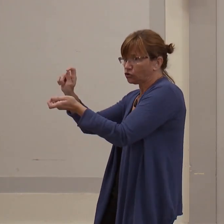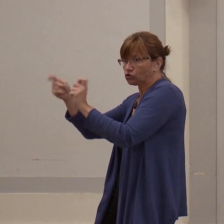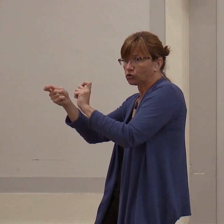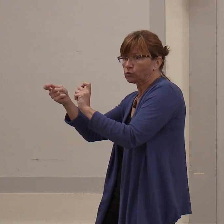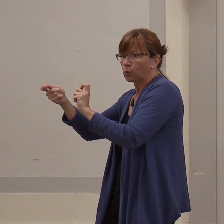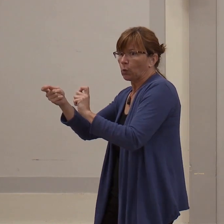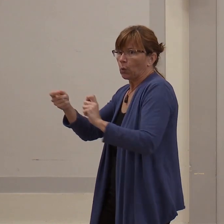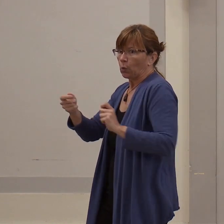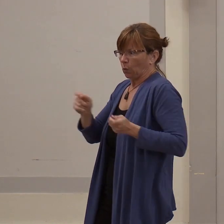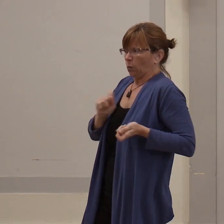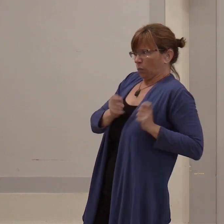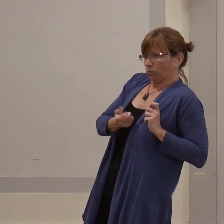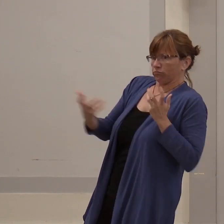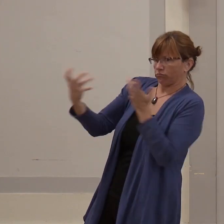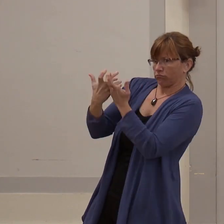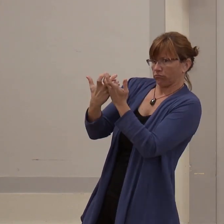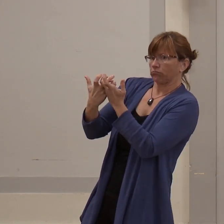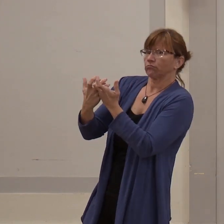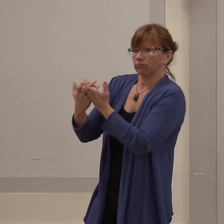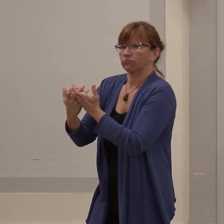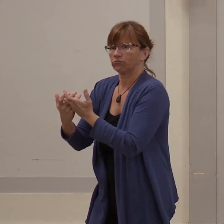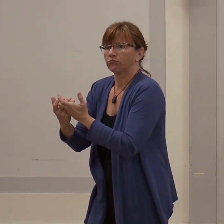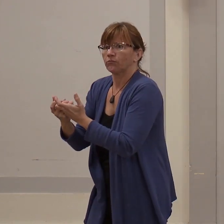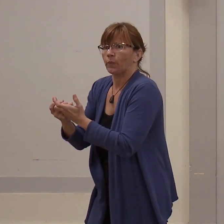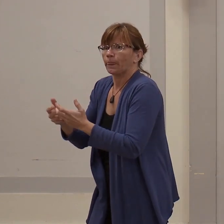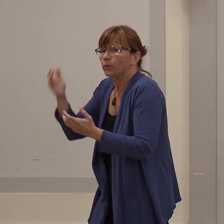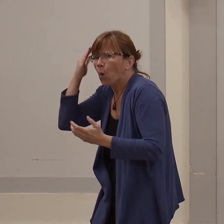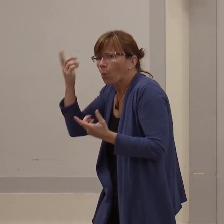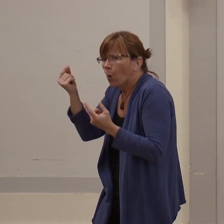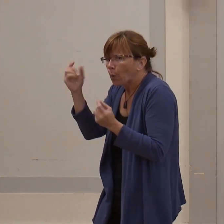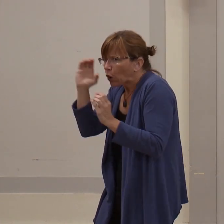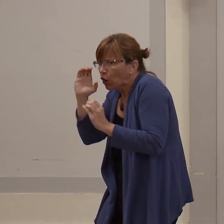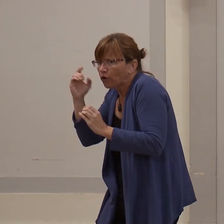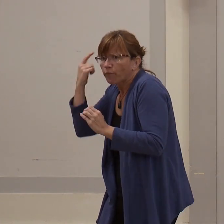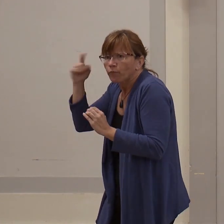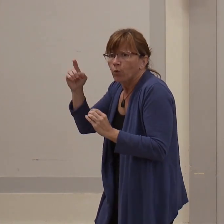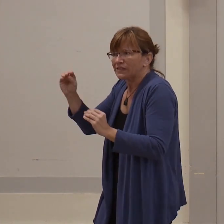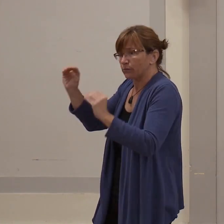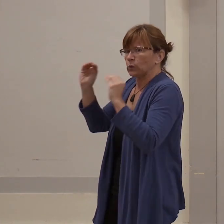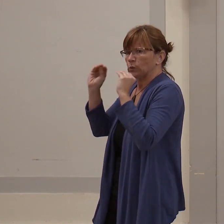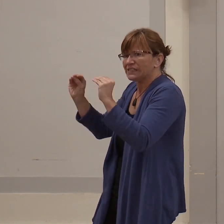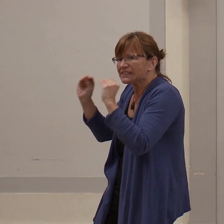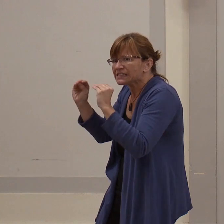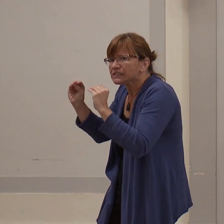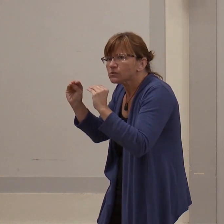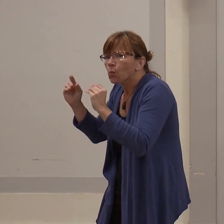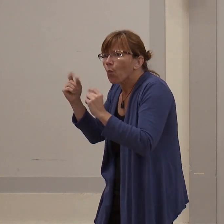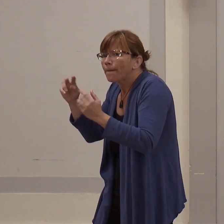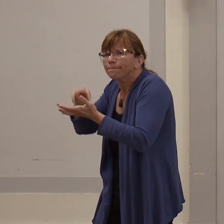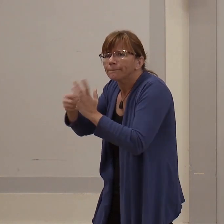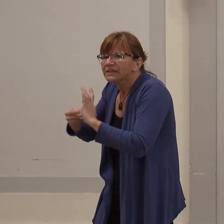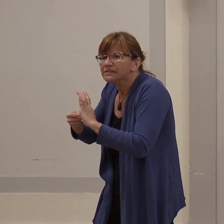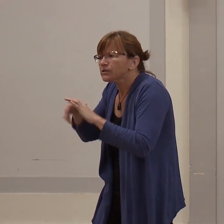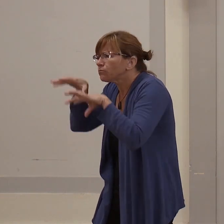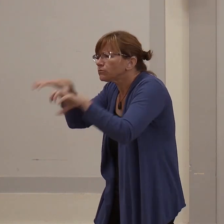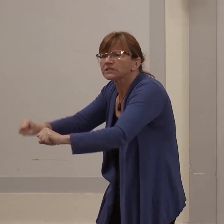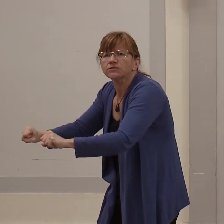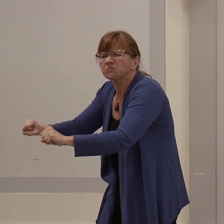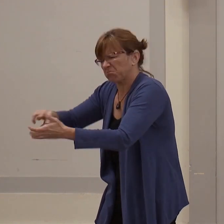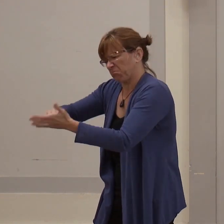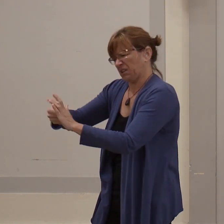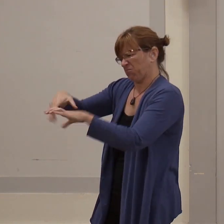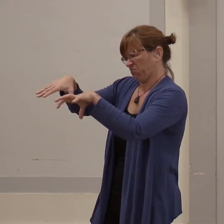adjustment to know what we're going after because we're teaching what constitutes possession to our officers. We're teaching